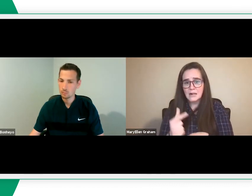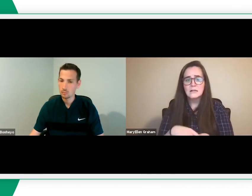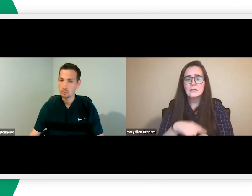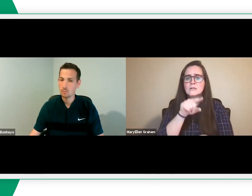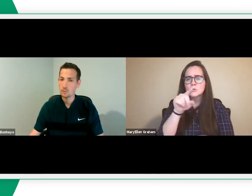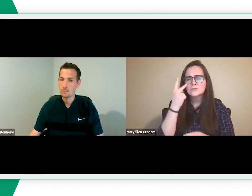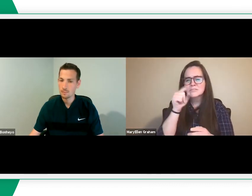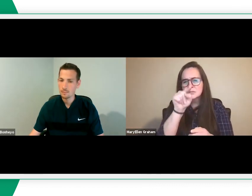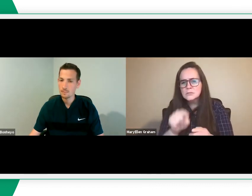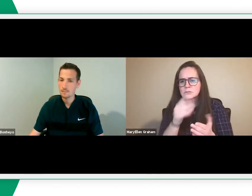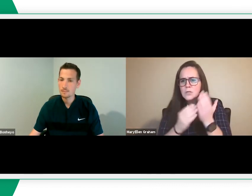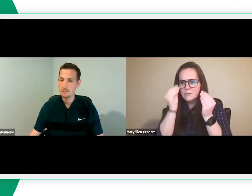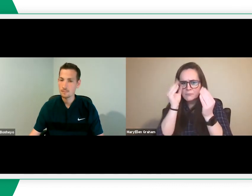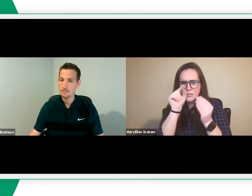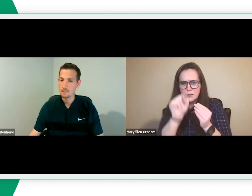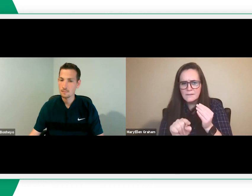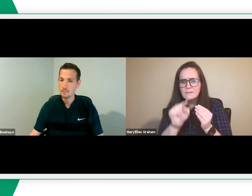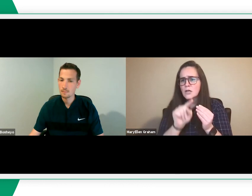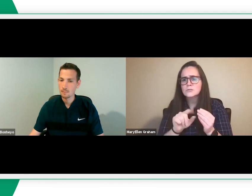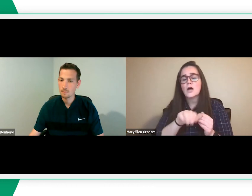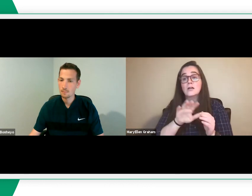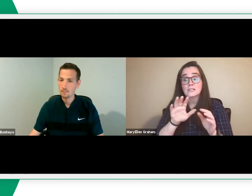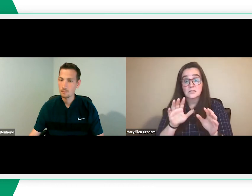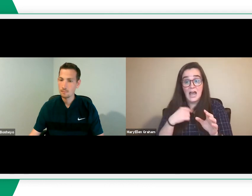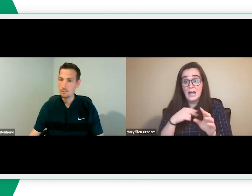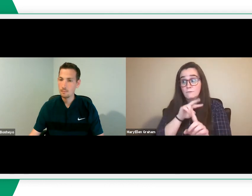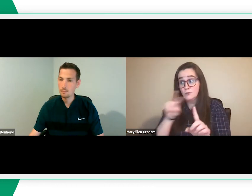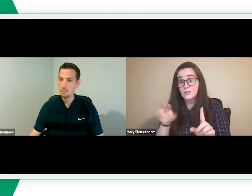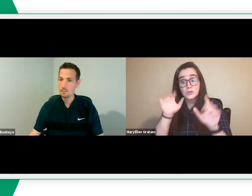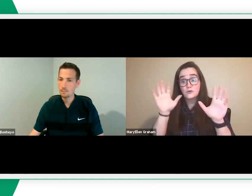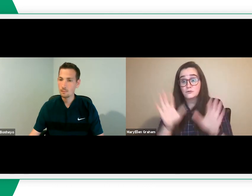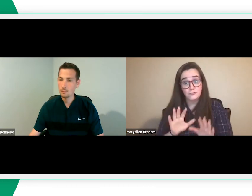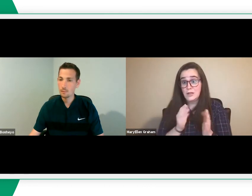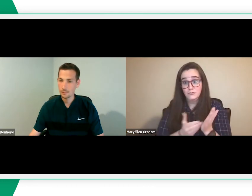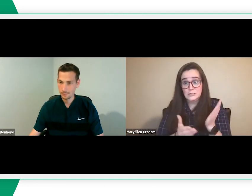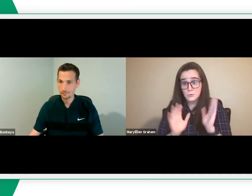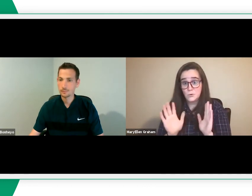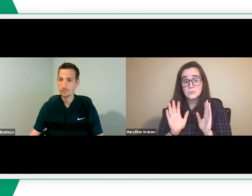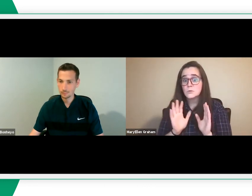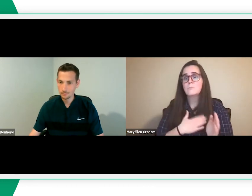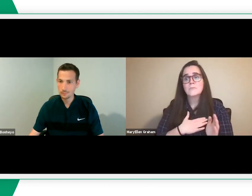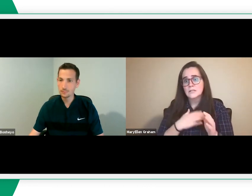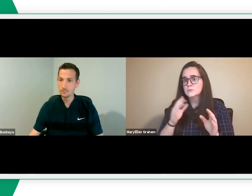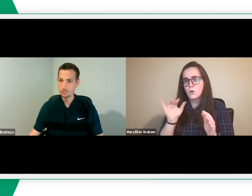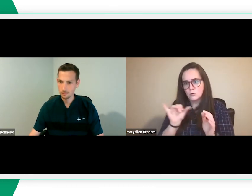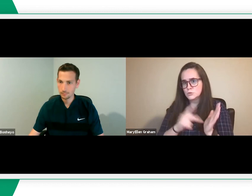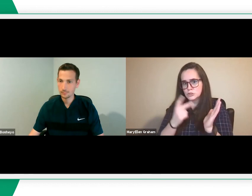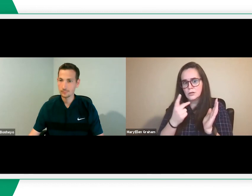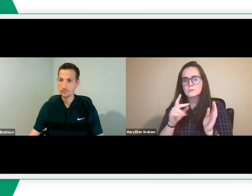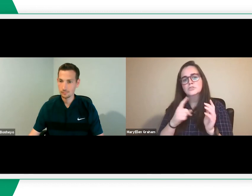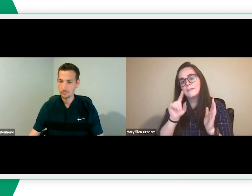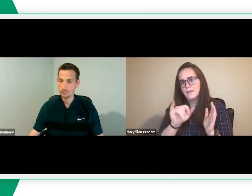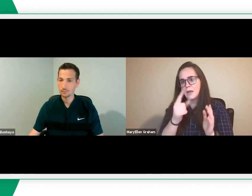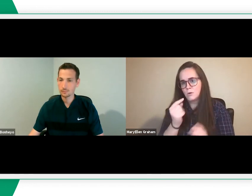And then there's the hands-on banking, and you can see some of the information there. I've looked at this information. It's a